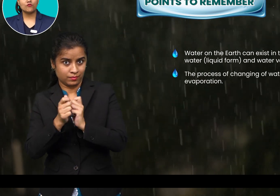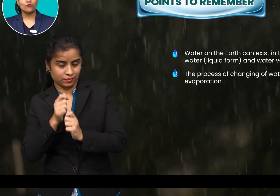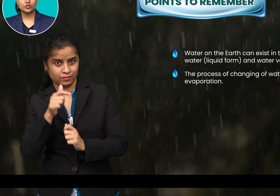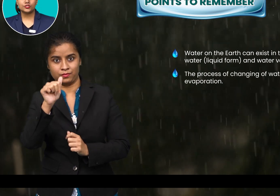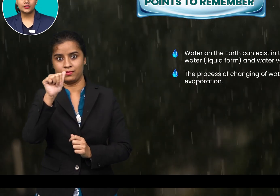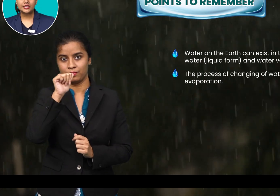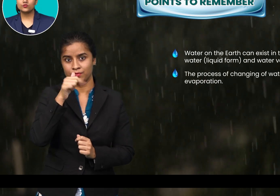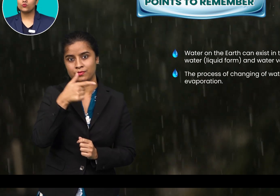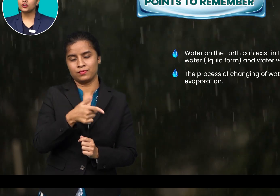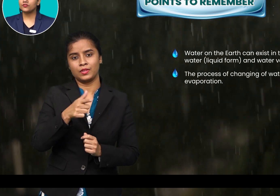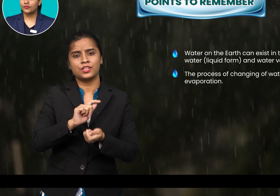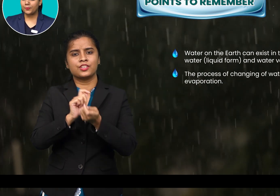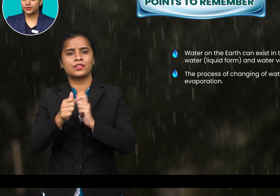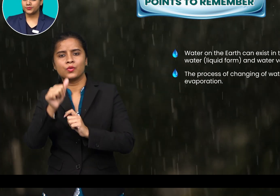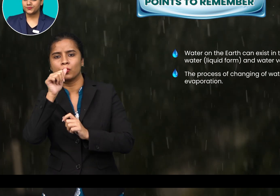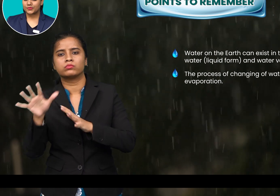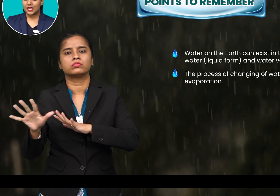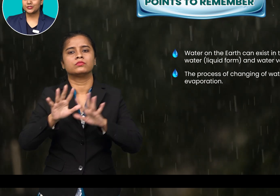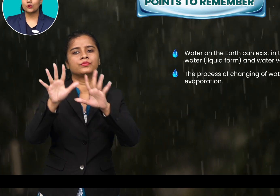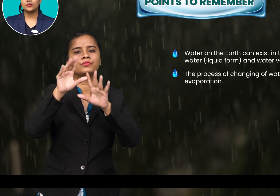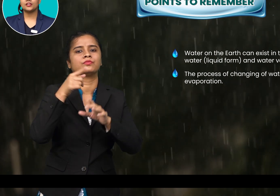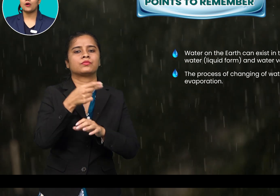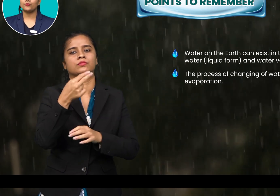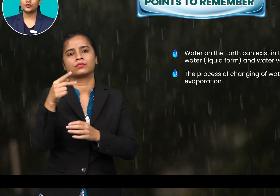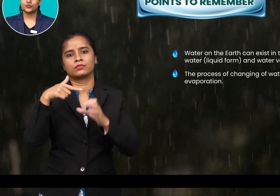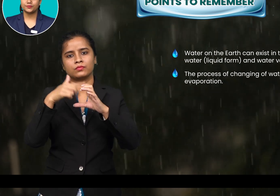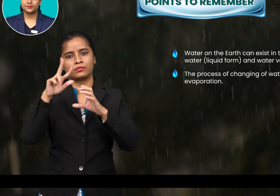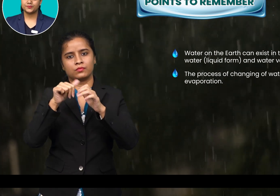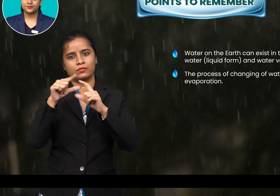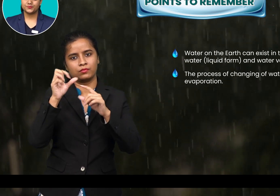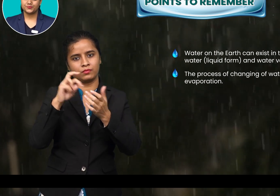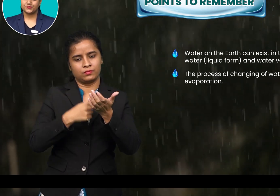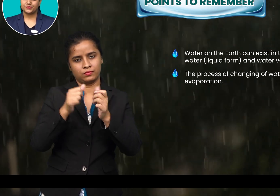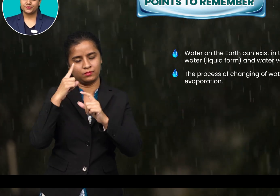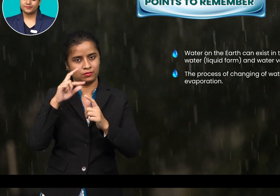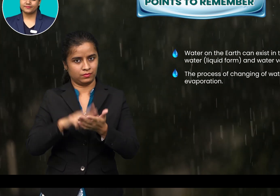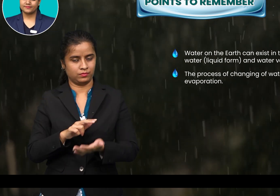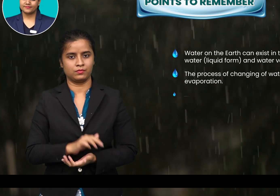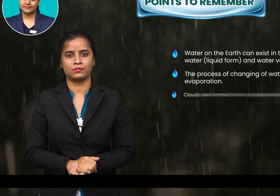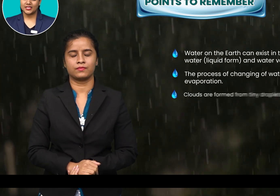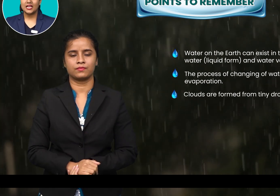changing of water into water vapor is called evaporation.